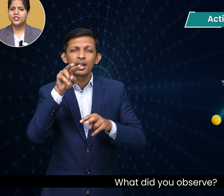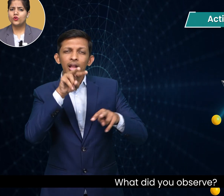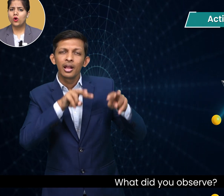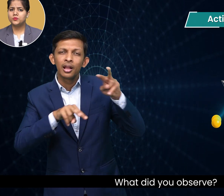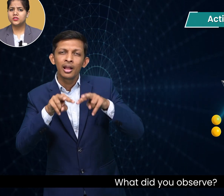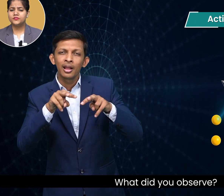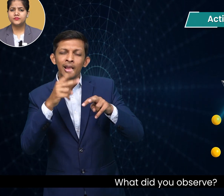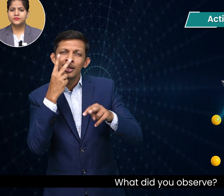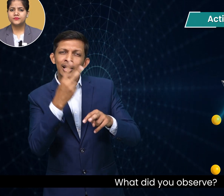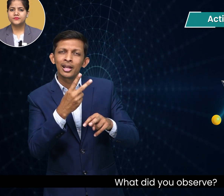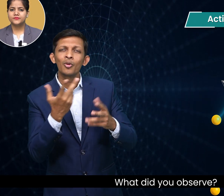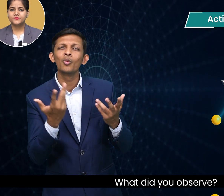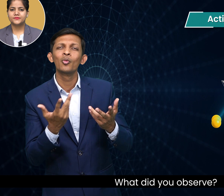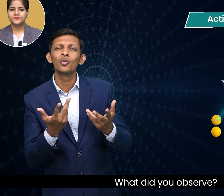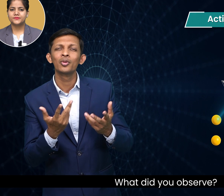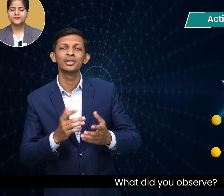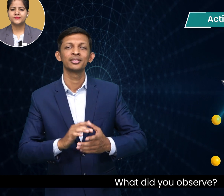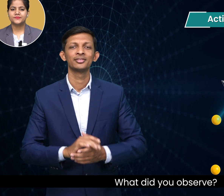What did you observe?